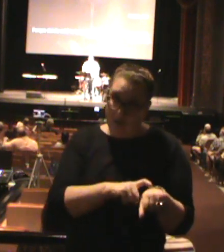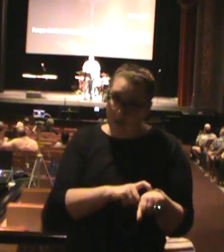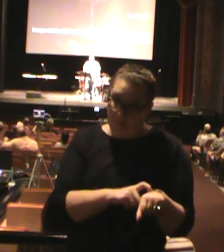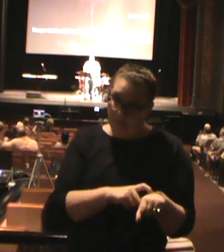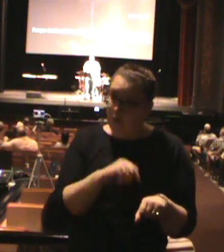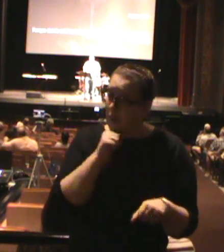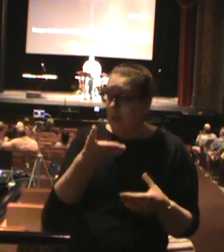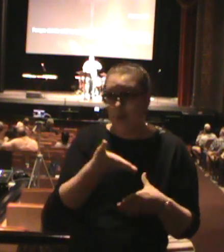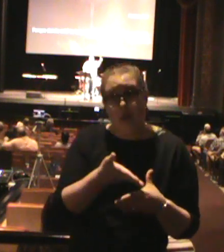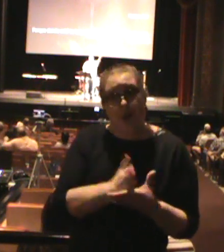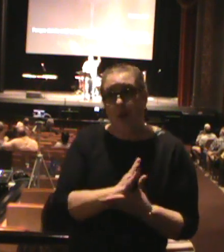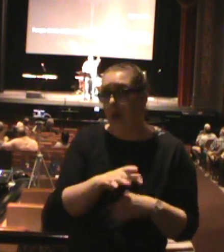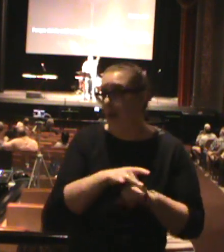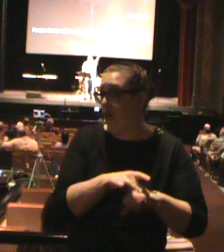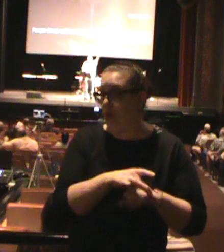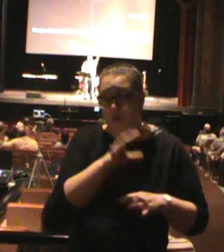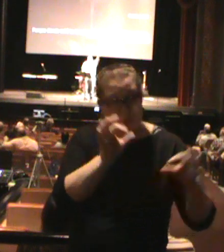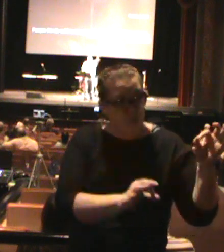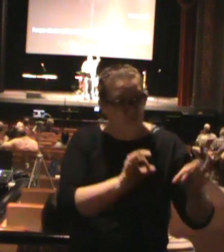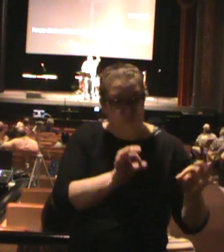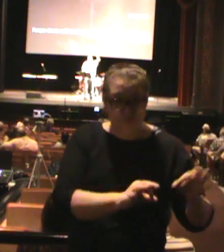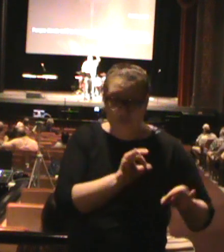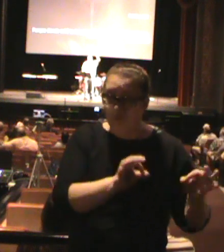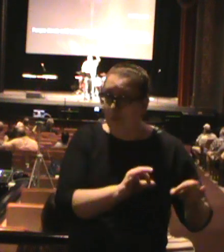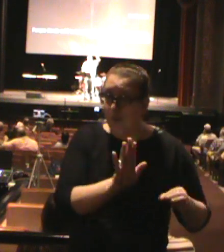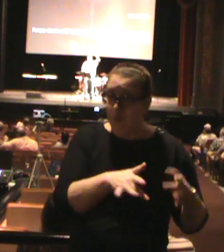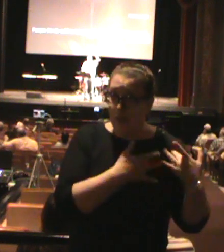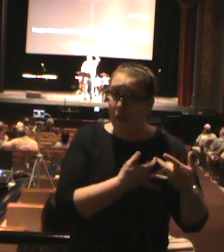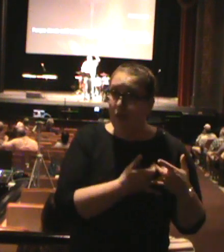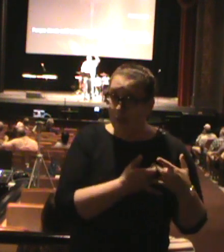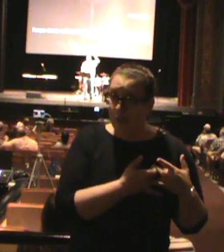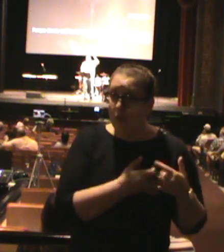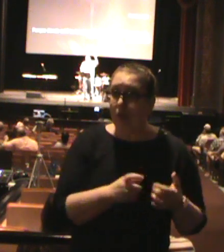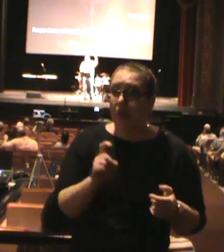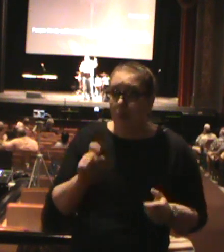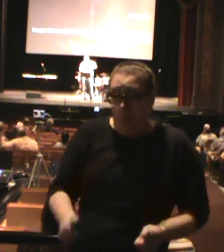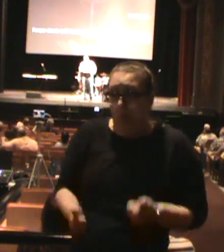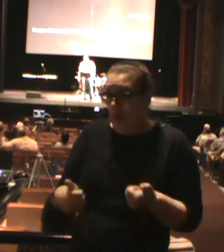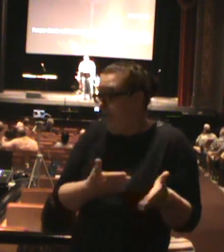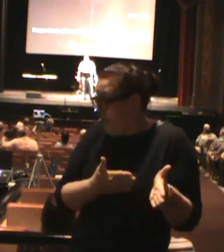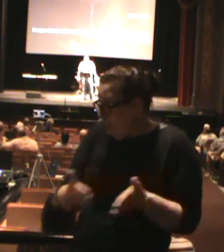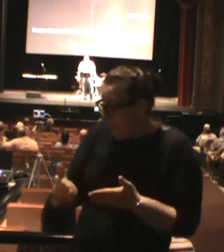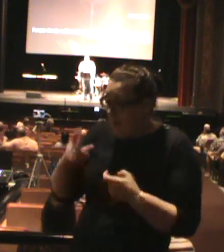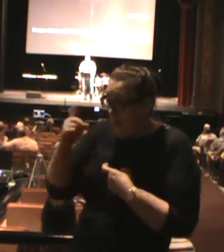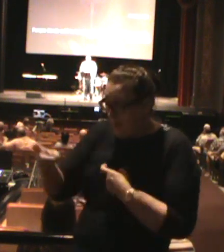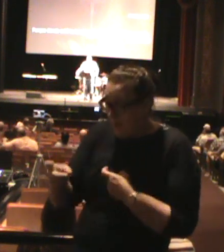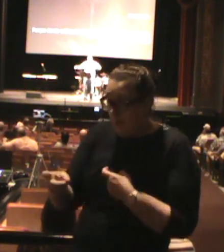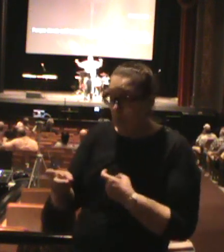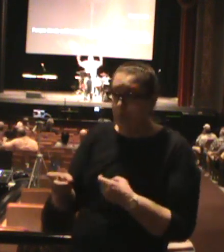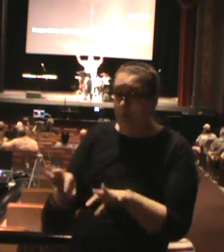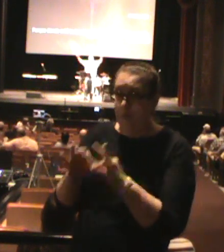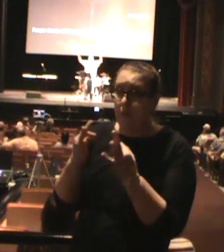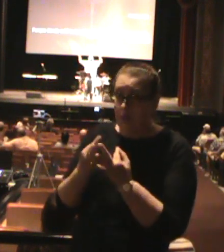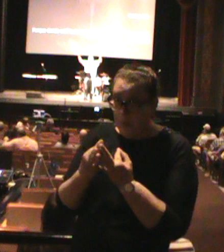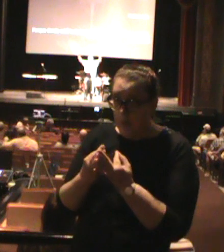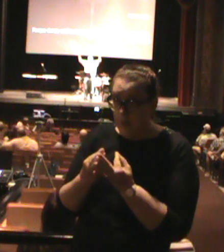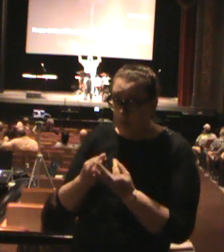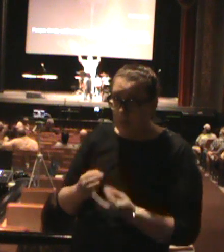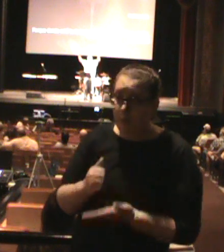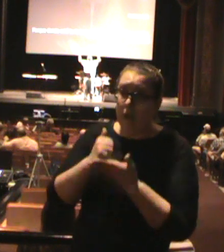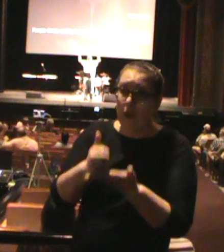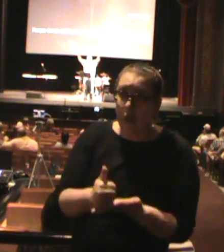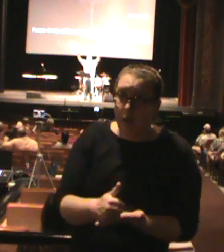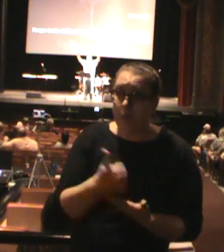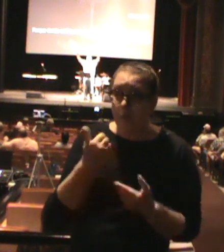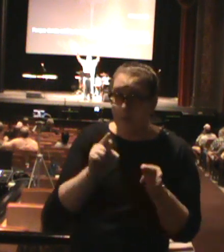heart. We got to live to provide for our family. We got to live to help others. And we got to live to advance